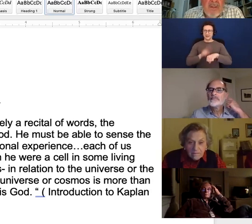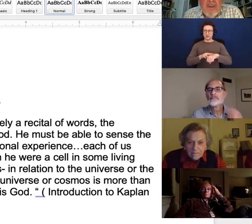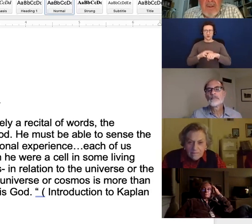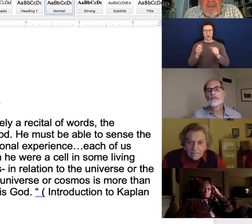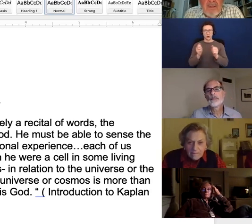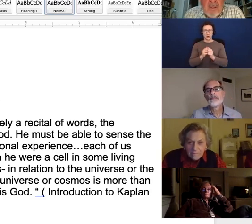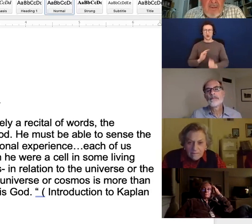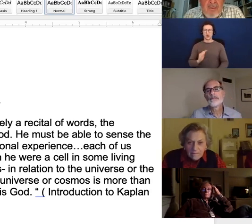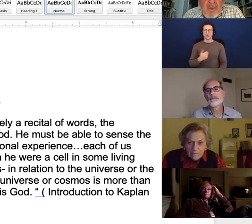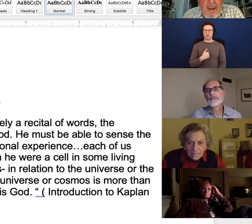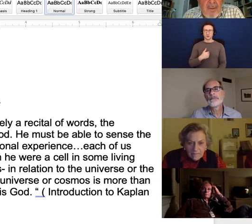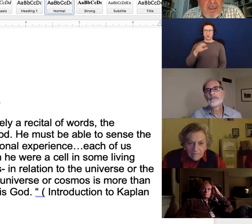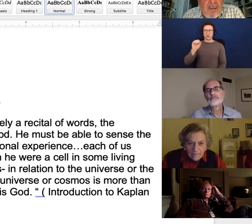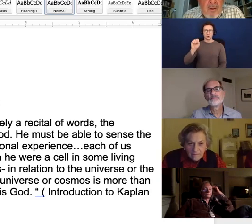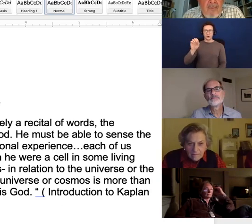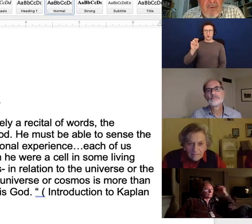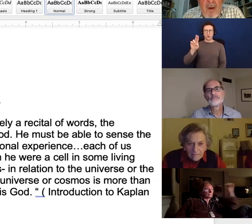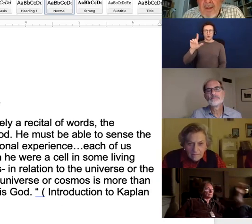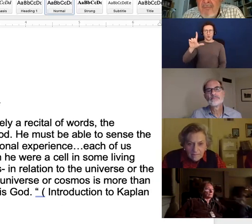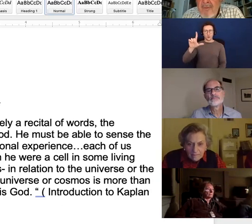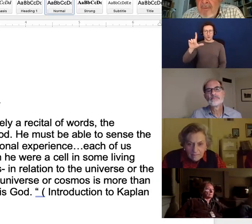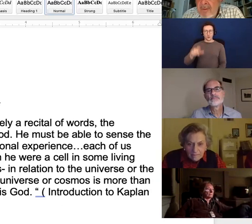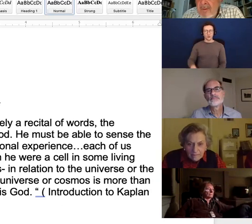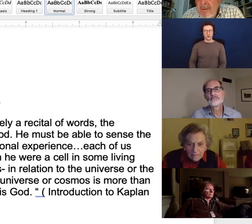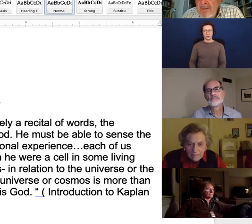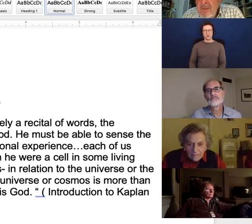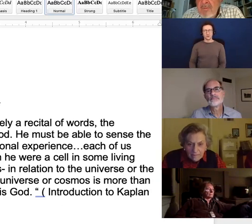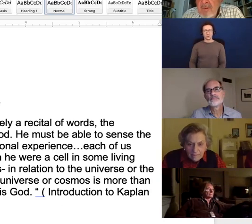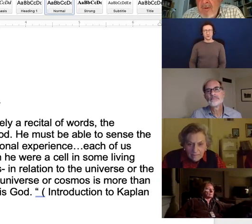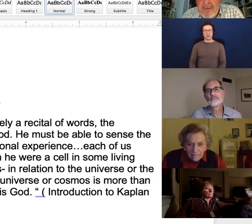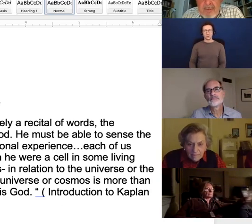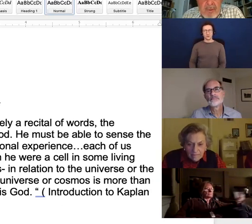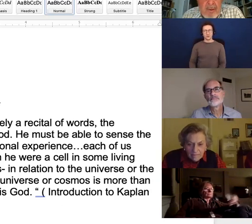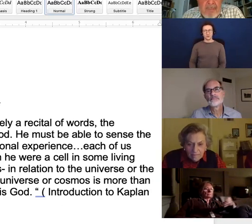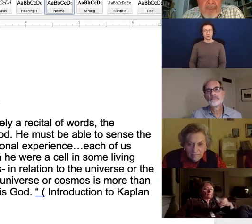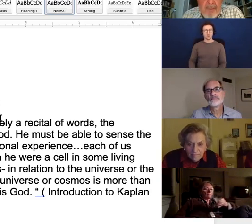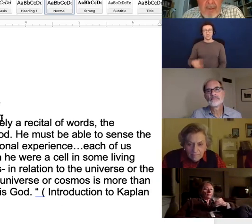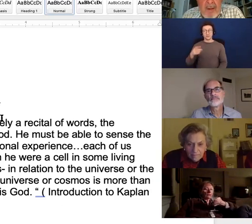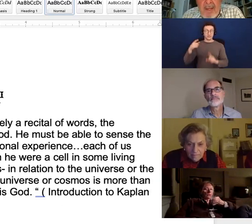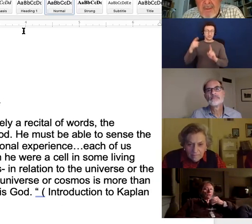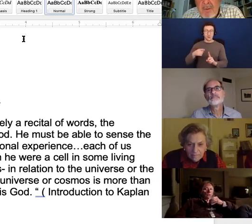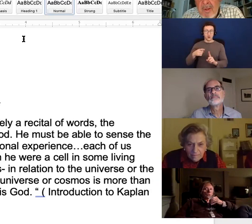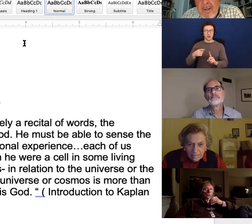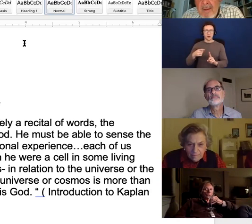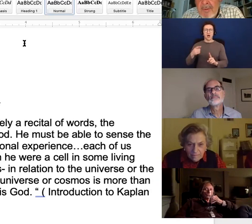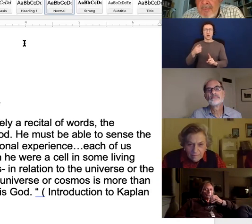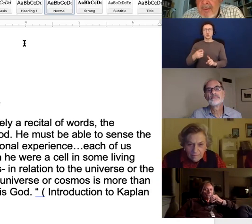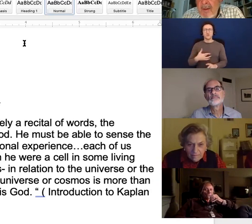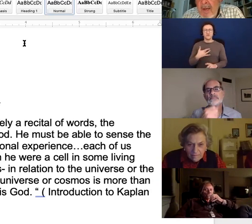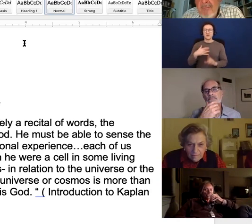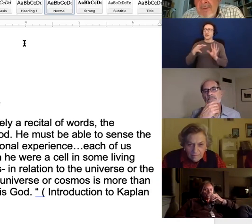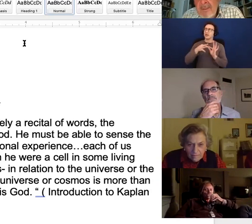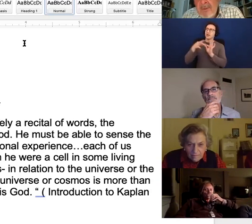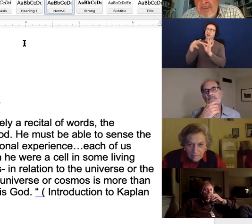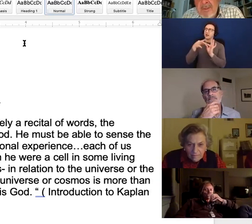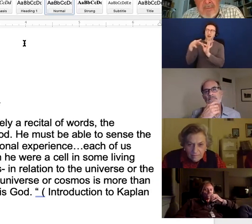stress is the reality of God vividly should be felt in prayer. And that's Mordecai Kaplan.